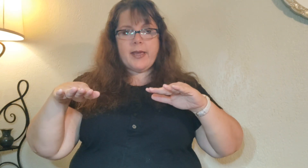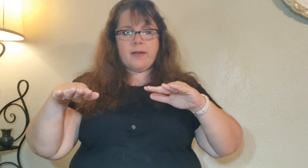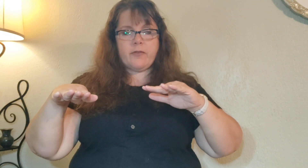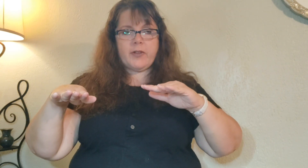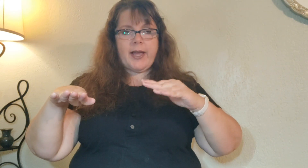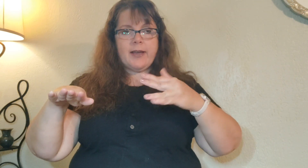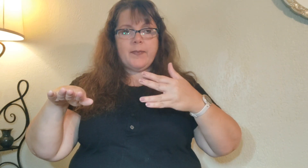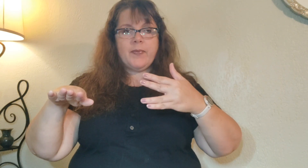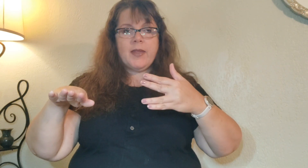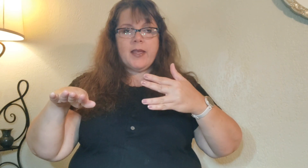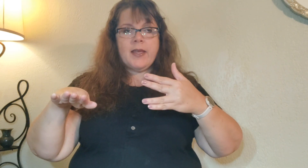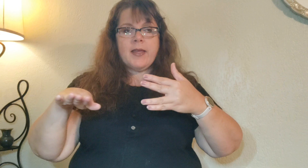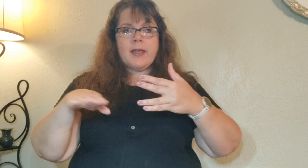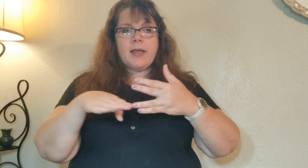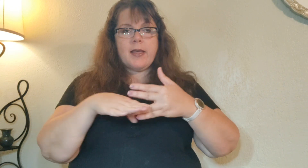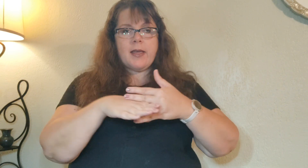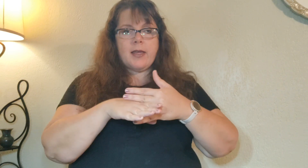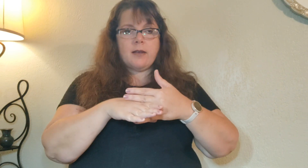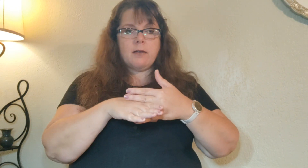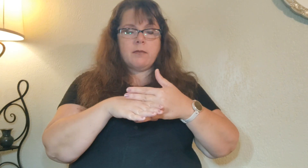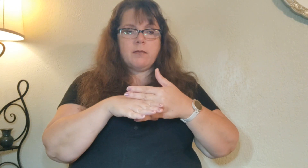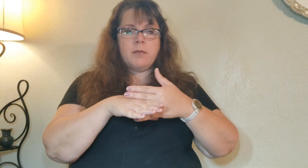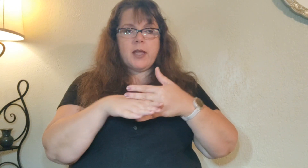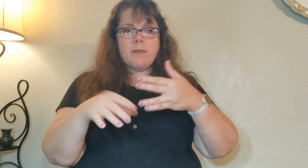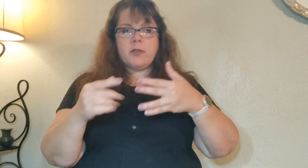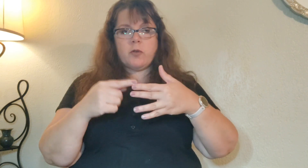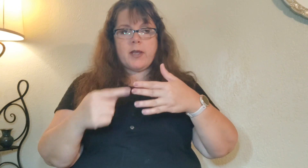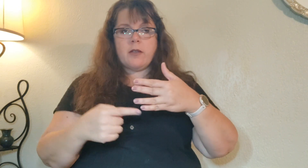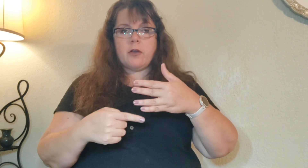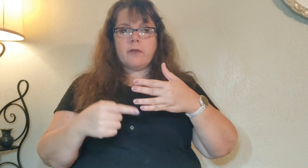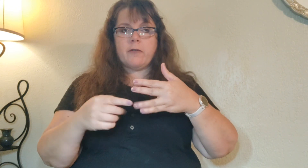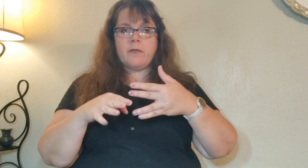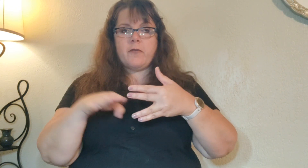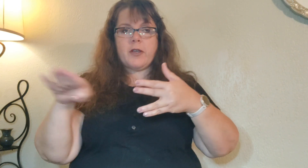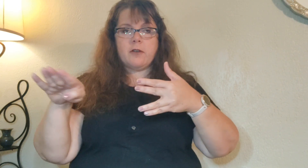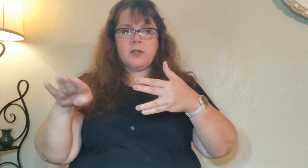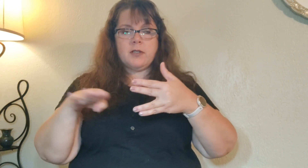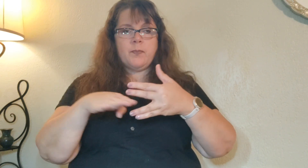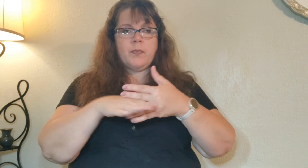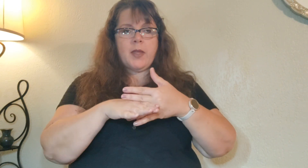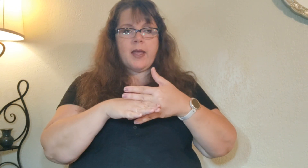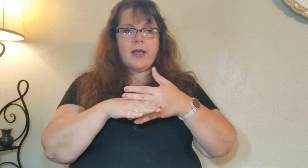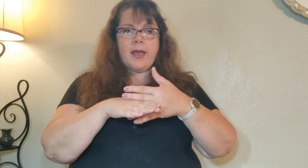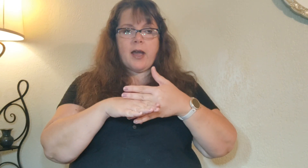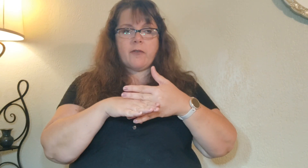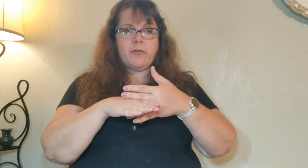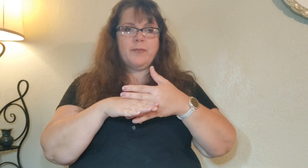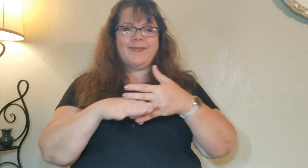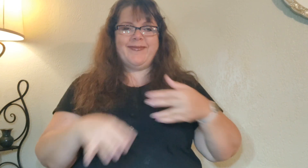hand flat and in between your fingers. Half.